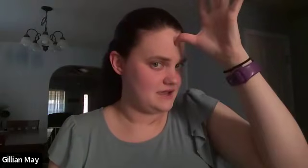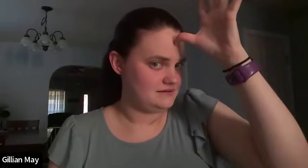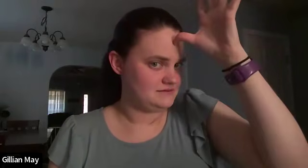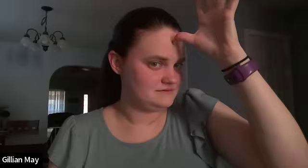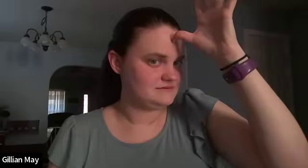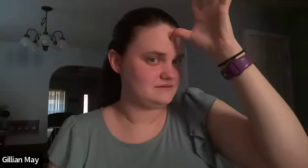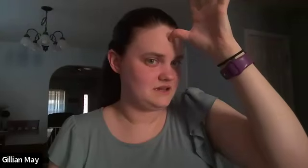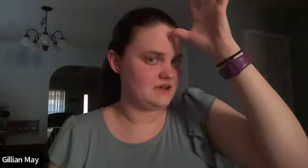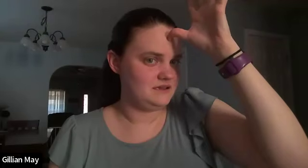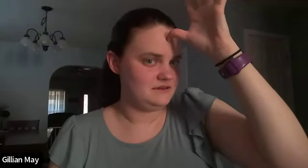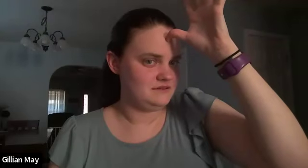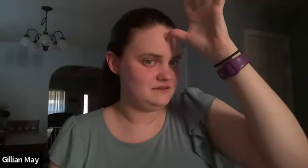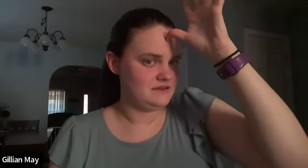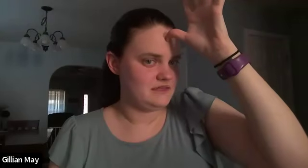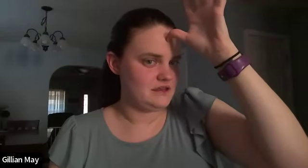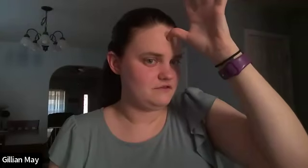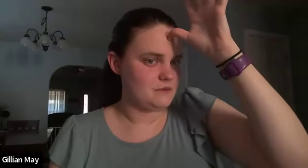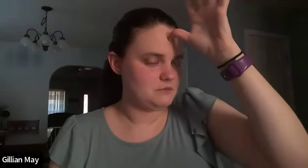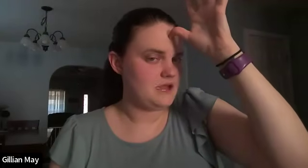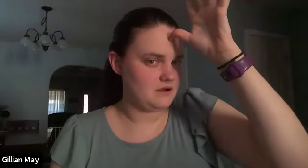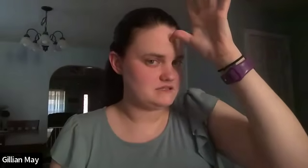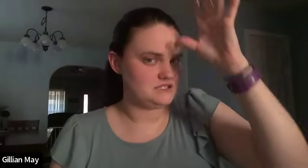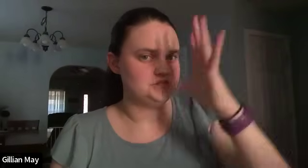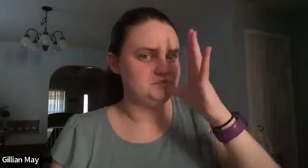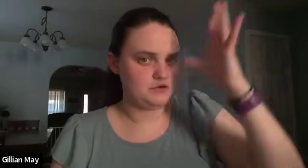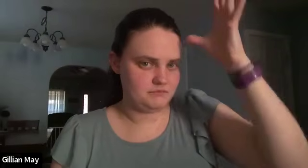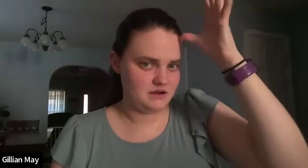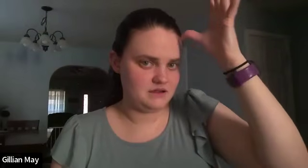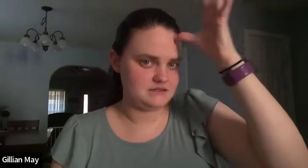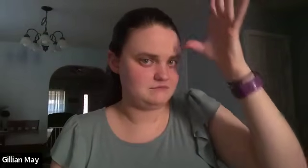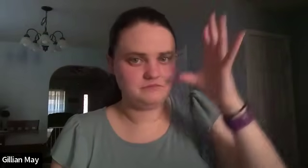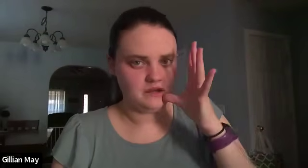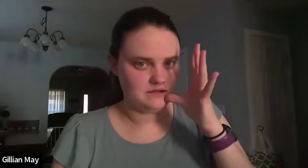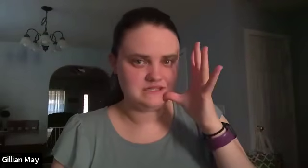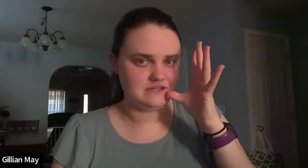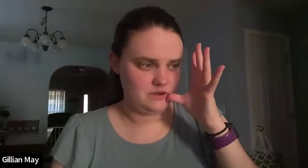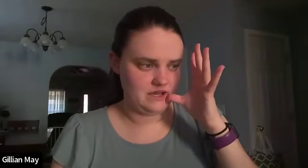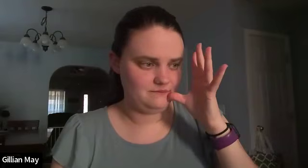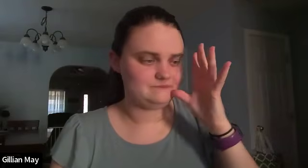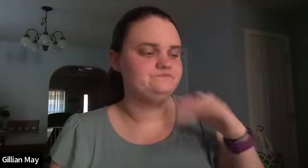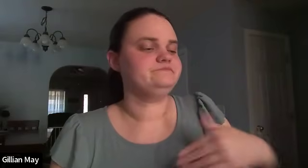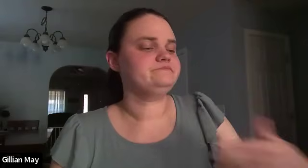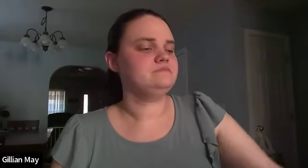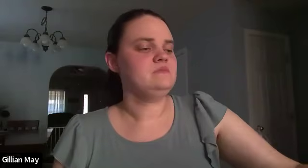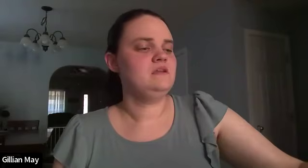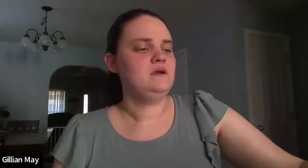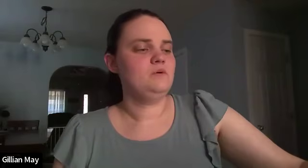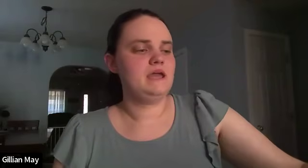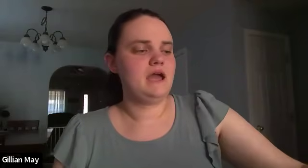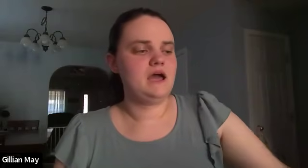dad. Okay. And then if you remember parents, it's just both parents, parents, either way. We